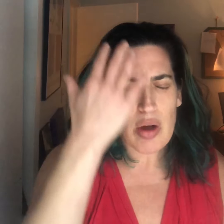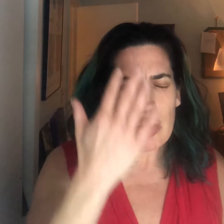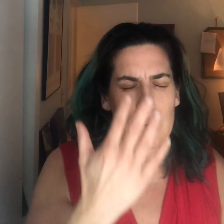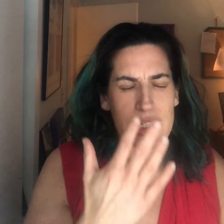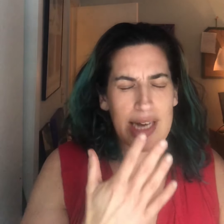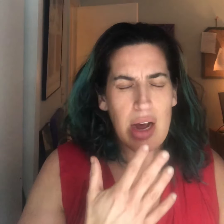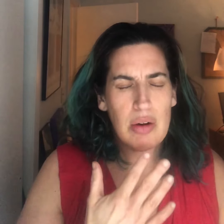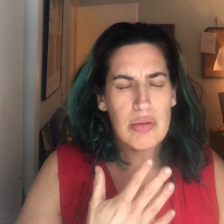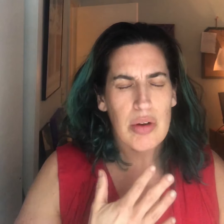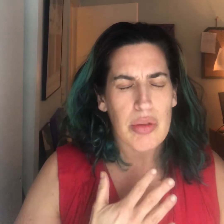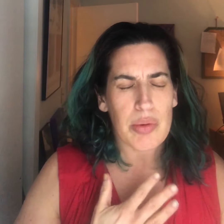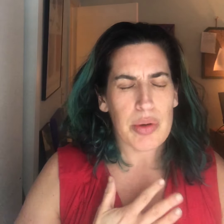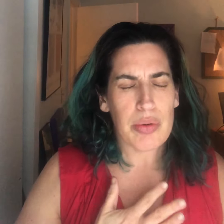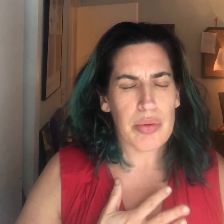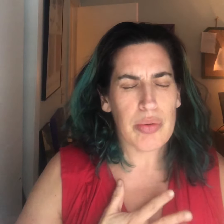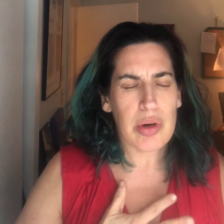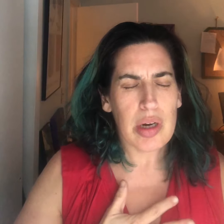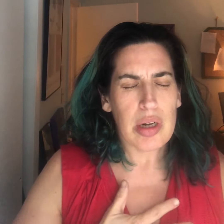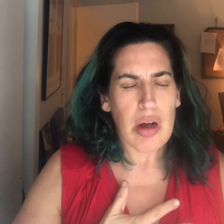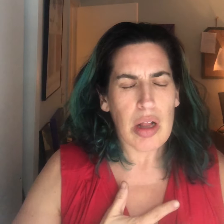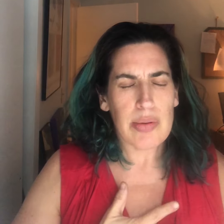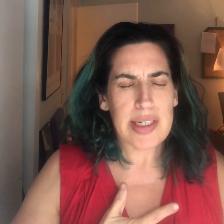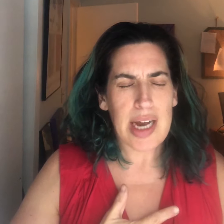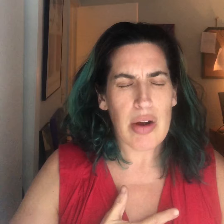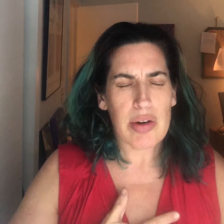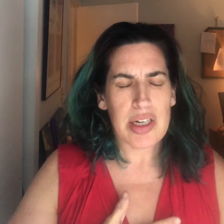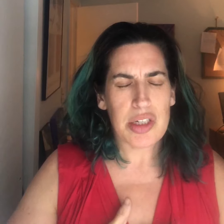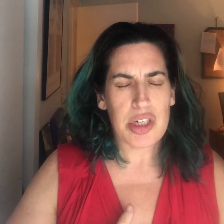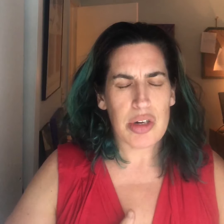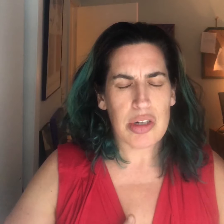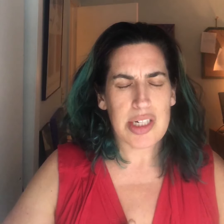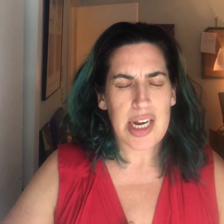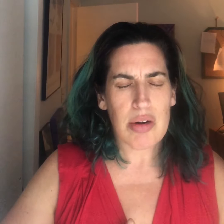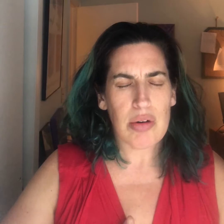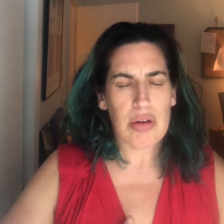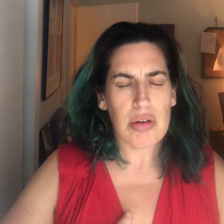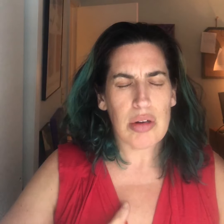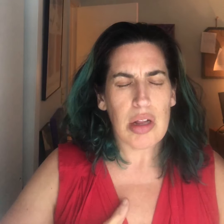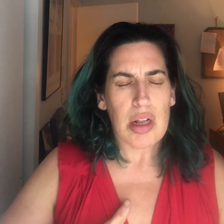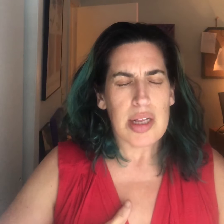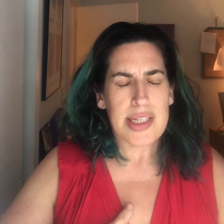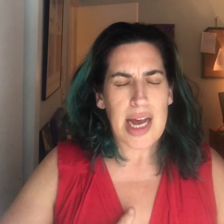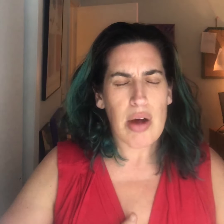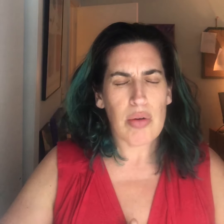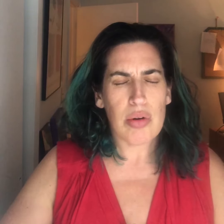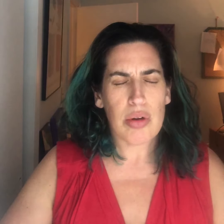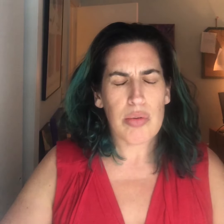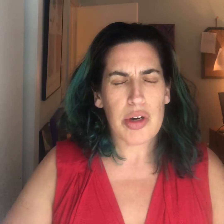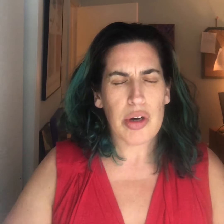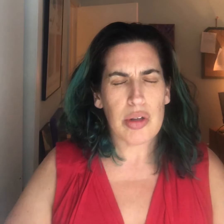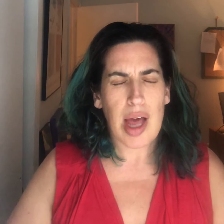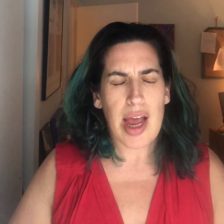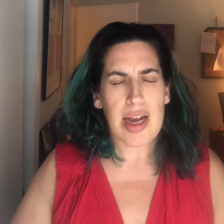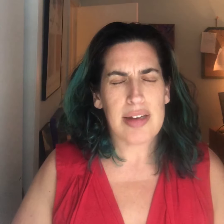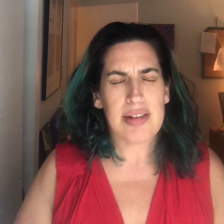all the way down through, all the way down into your sacral, down through your legs.